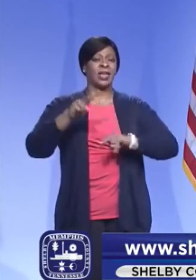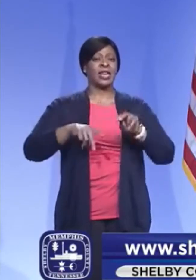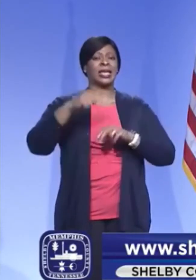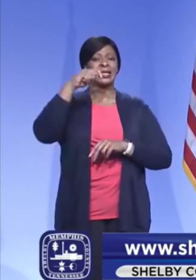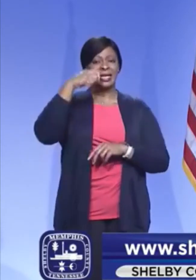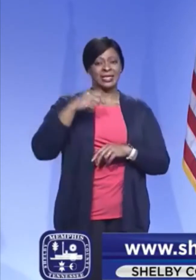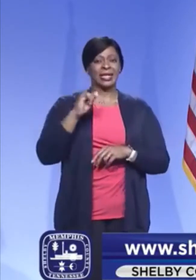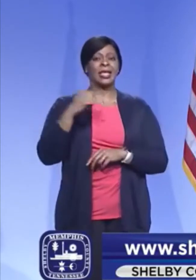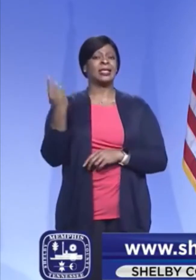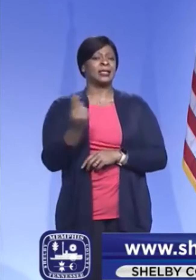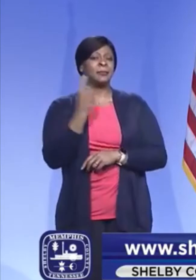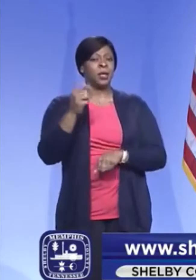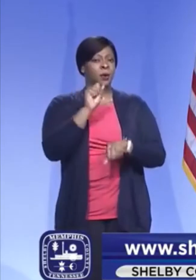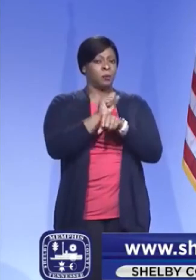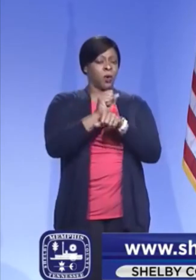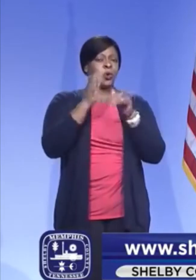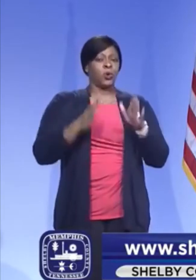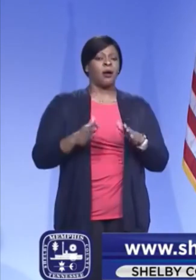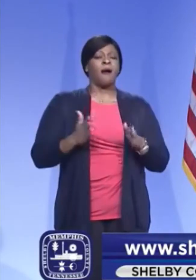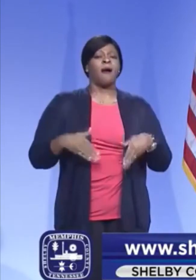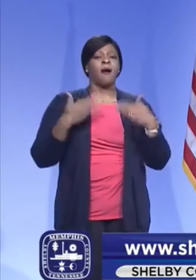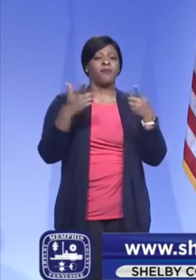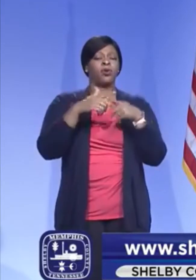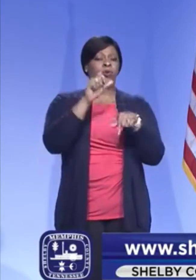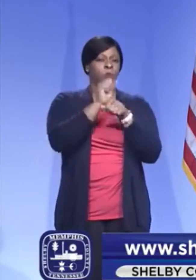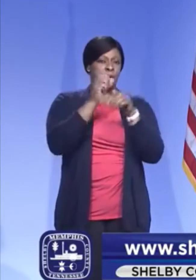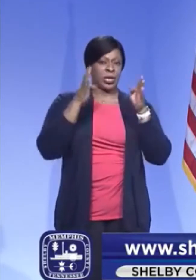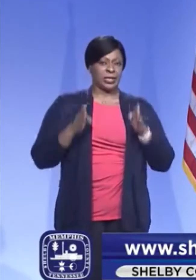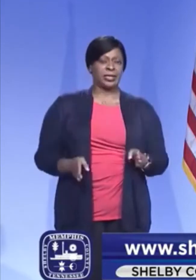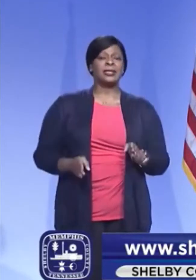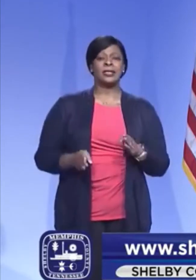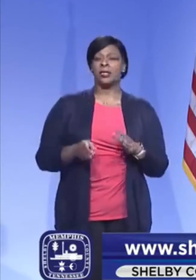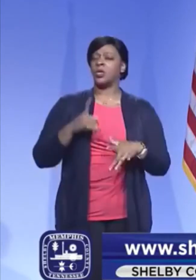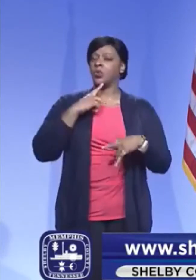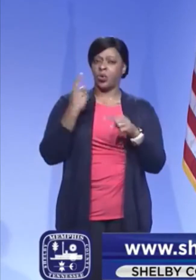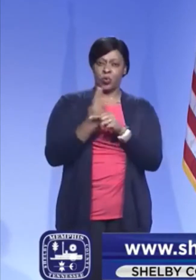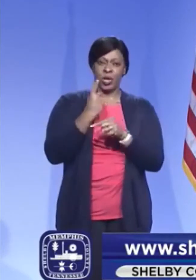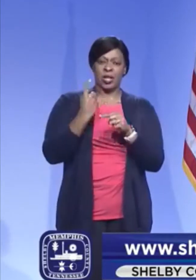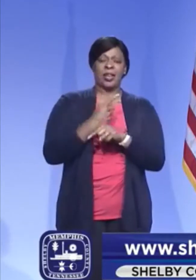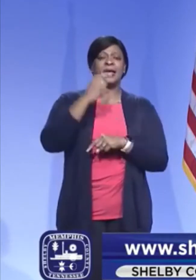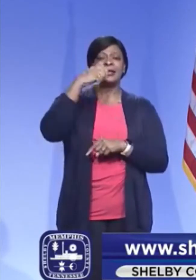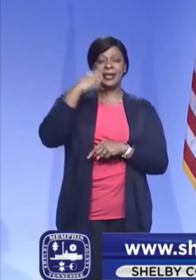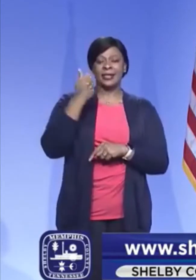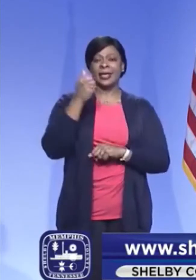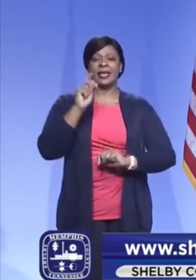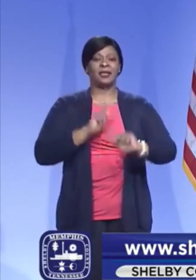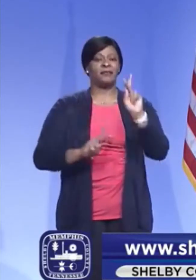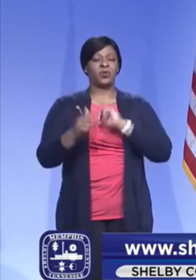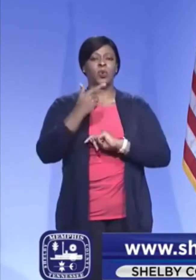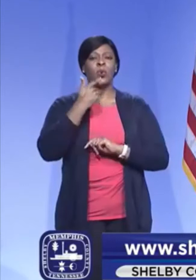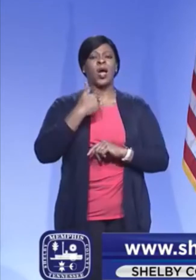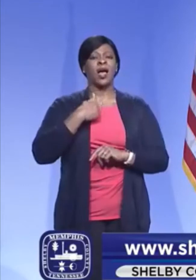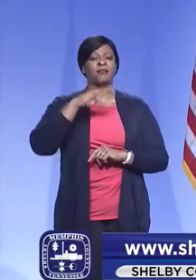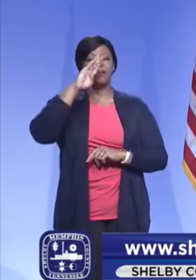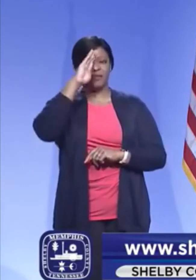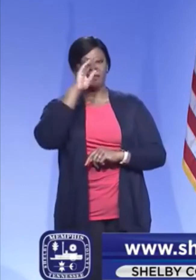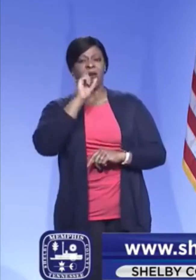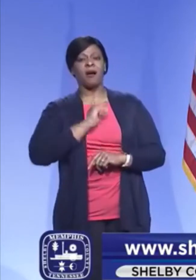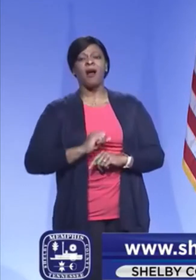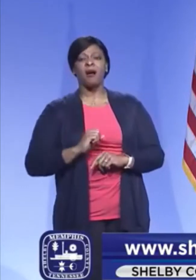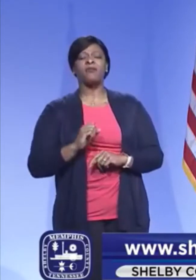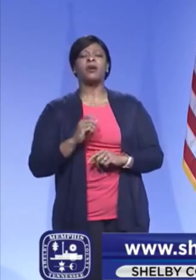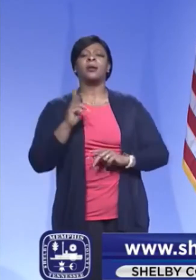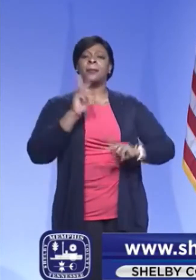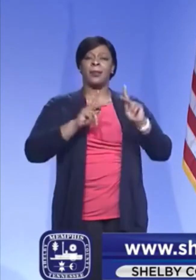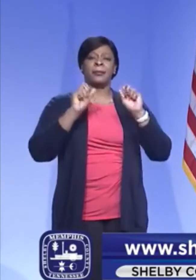is something that employers can offer to employees. It's regular testing of individuals who are asymptomatic so that